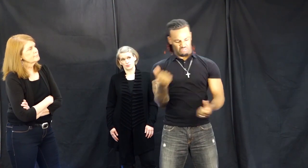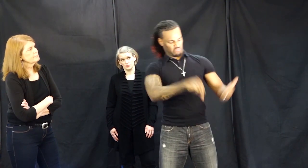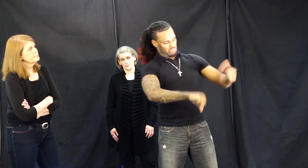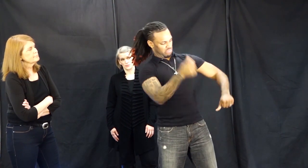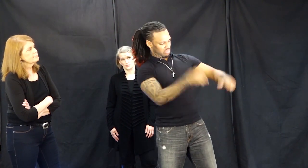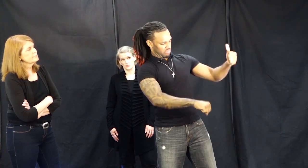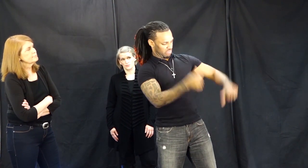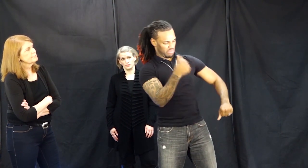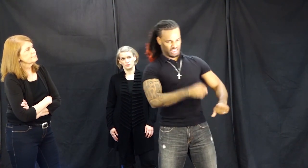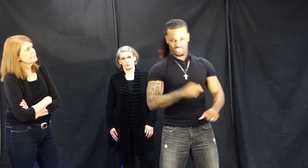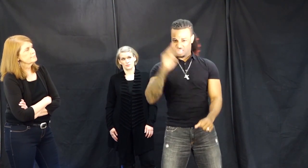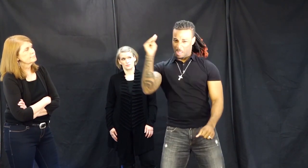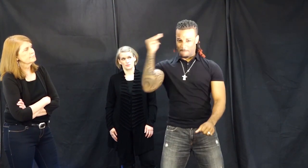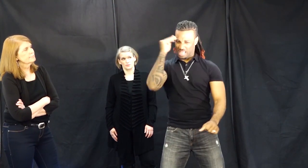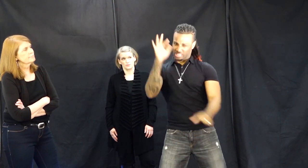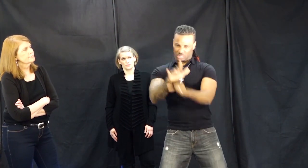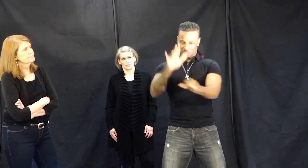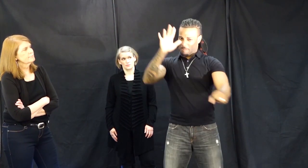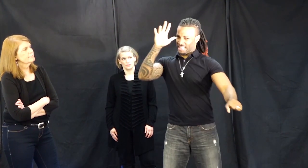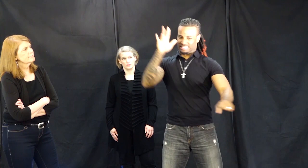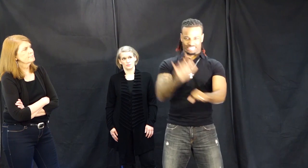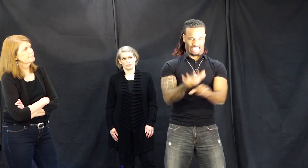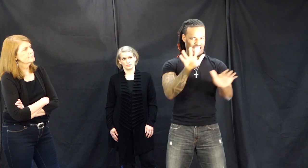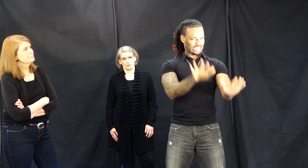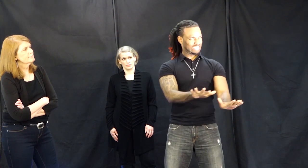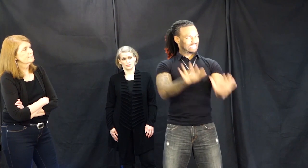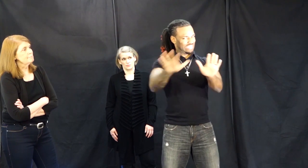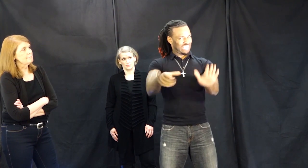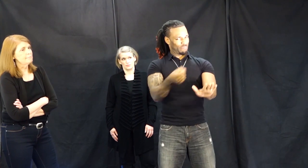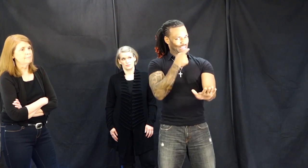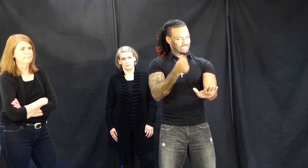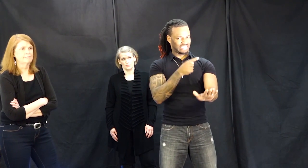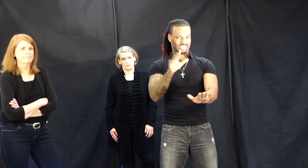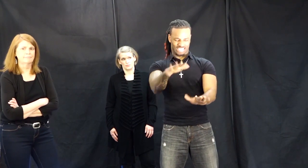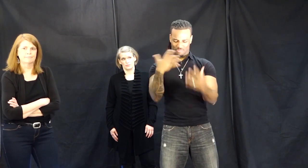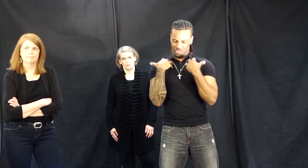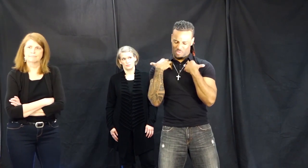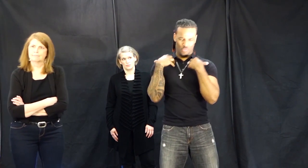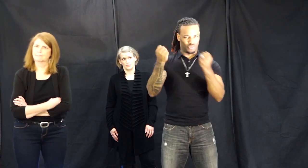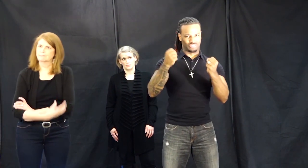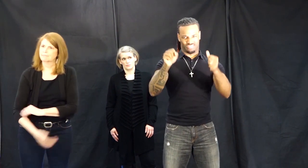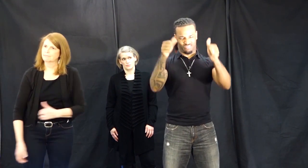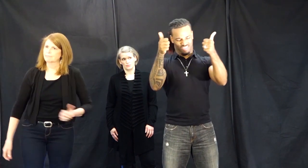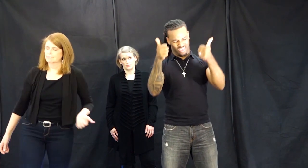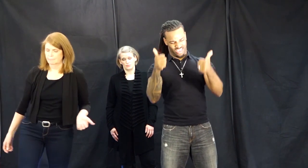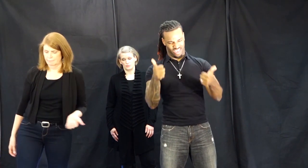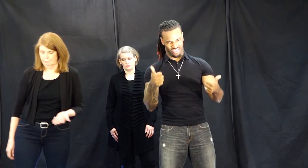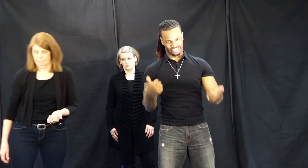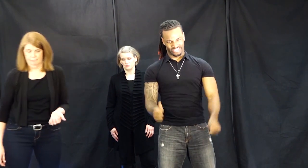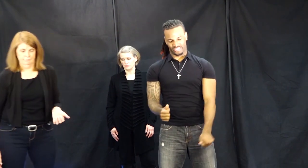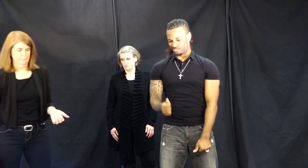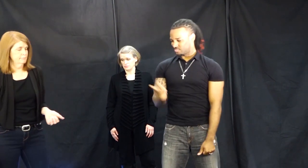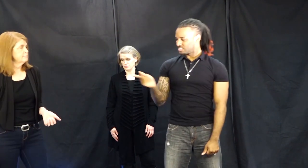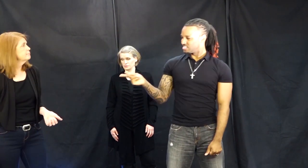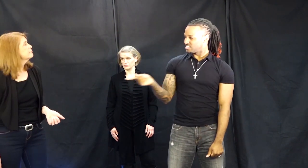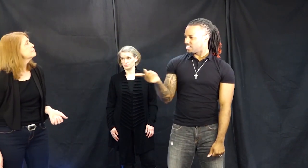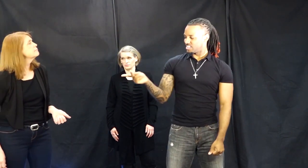isn't a plan he doesn't jettison. Madison, you mad as a hatter, so take your medicine. Damn, you in worse shape than the national debt is in. Sitting